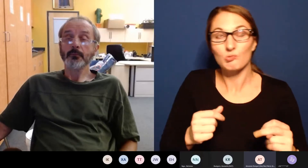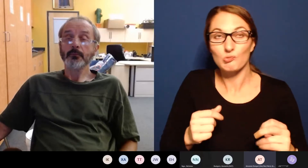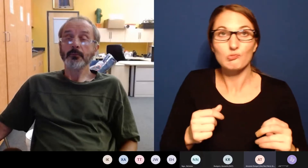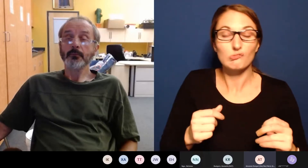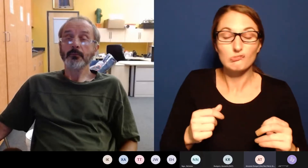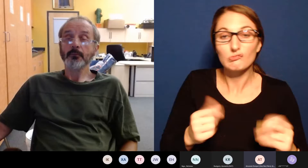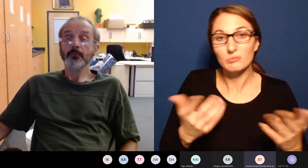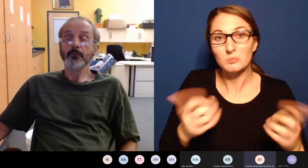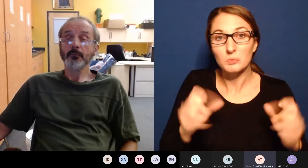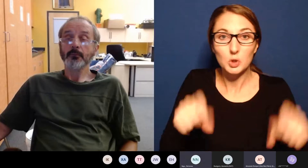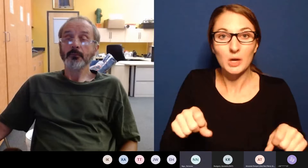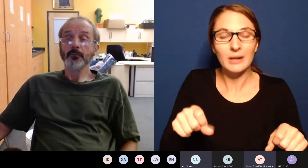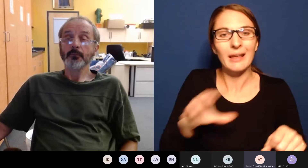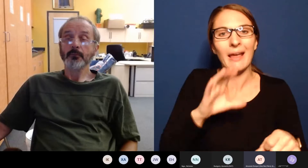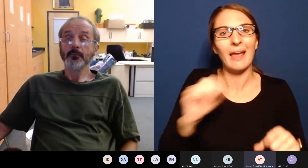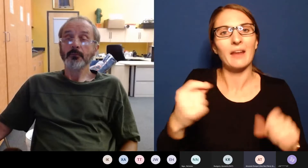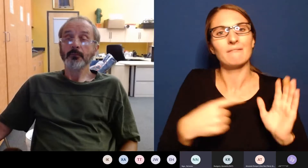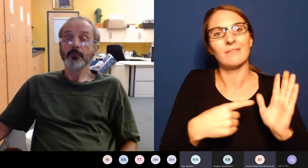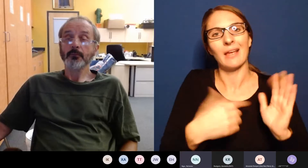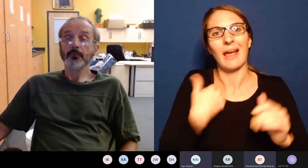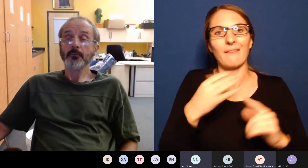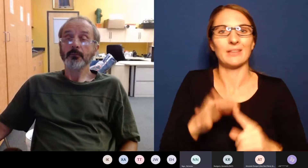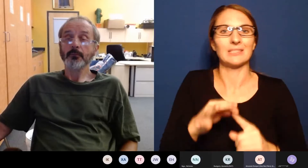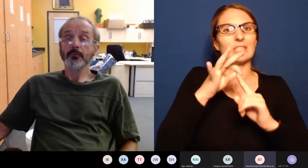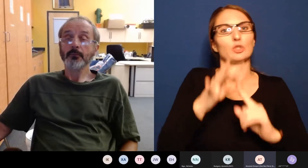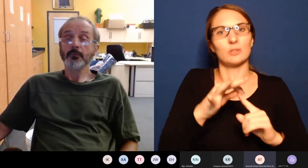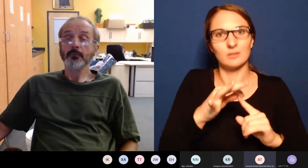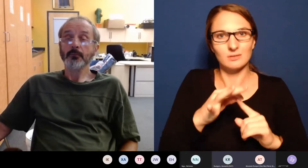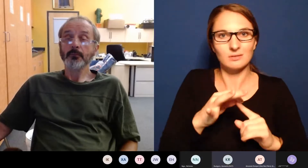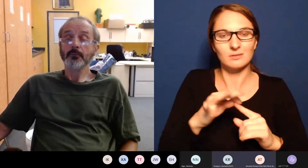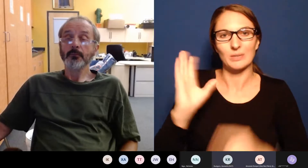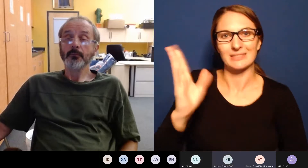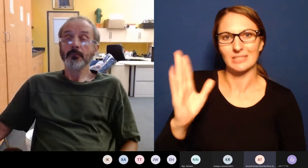featured presentations for the community, not just